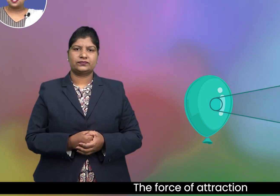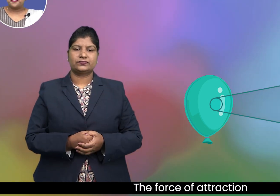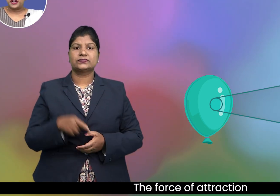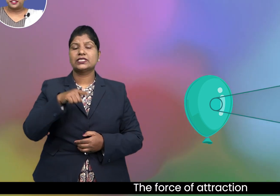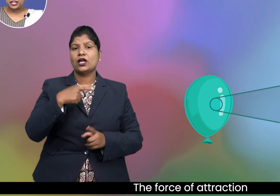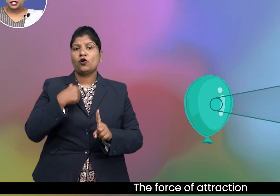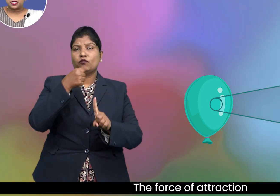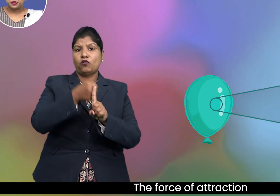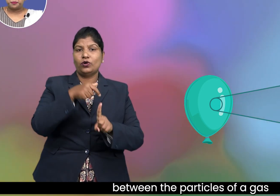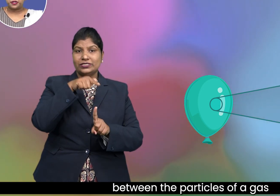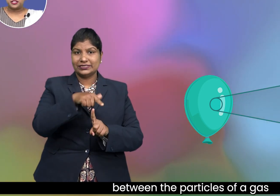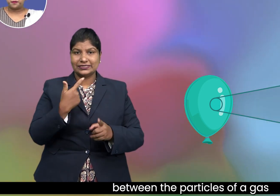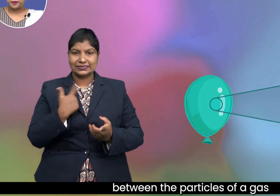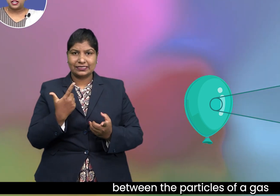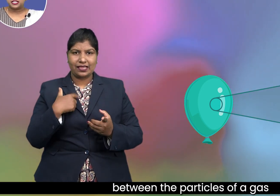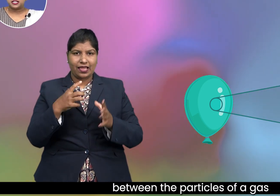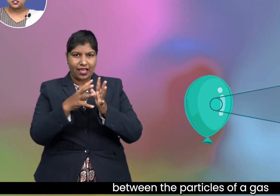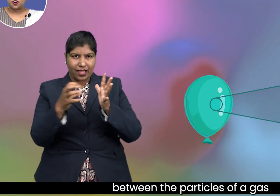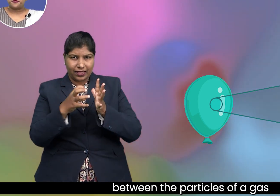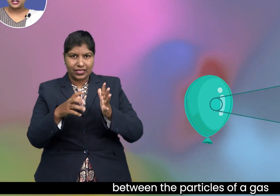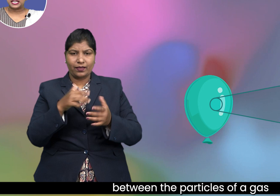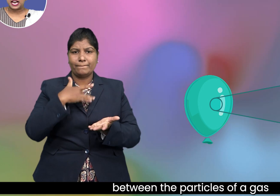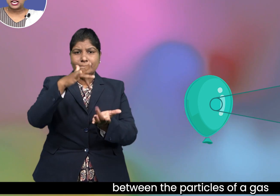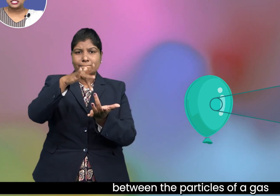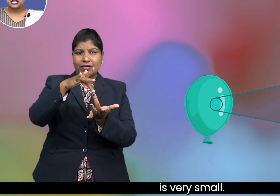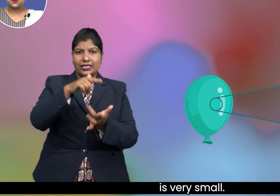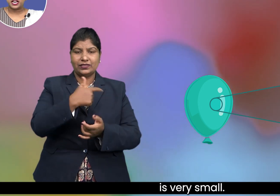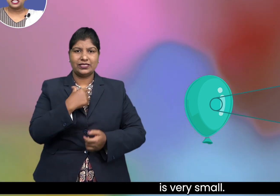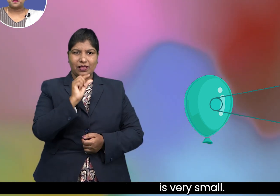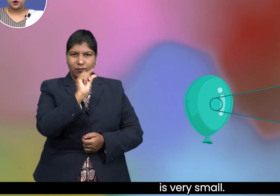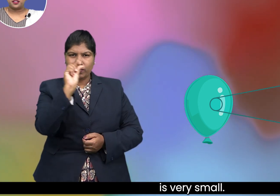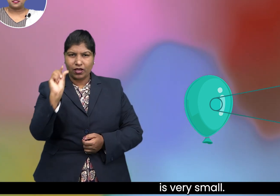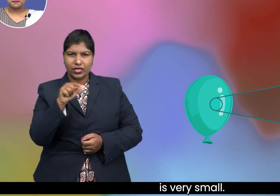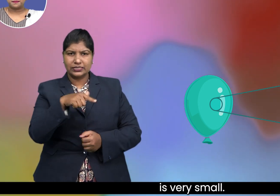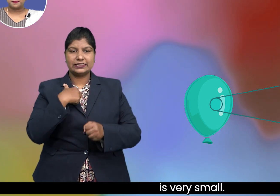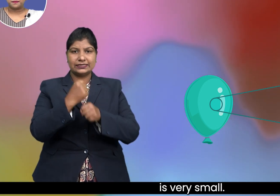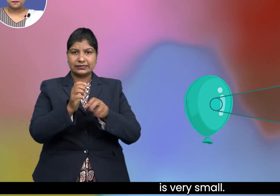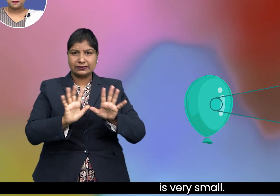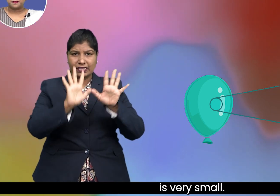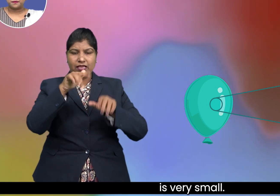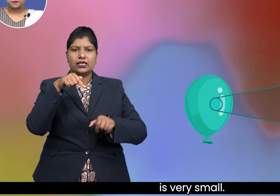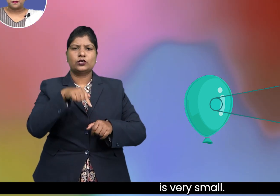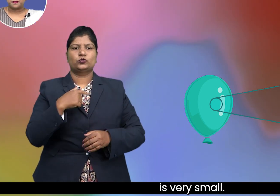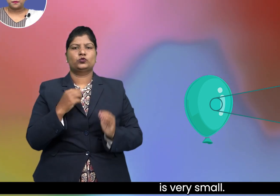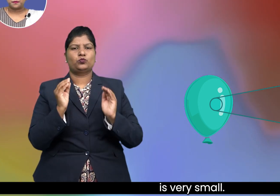The force of attraction between the particles of a gas is very small.